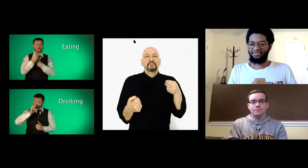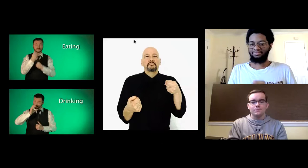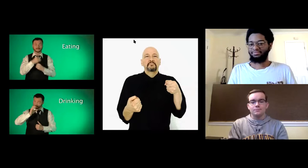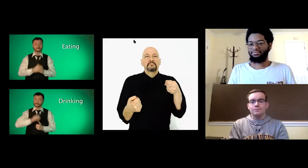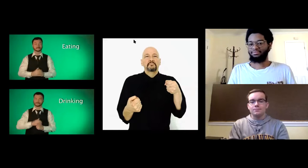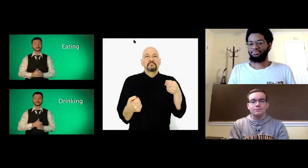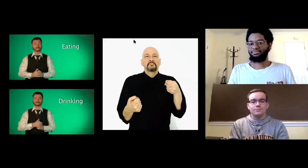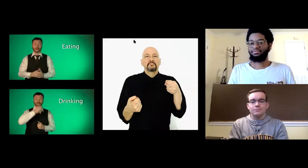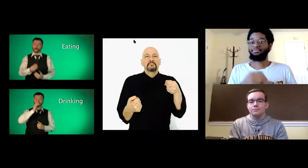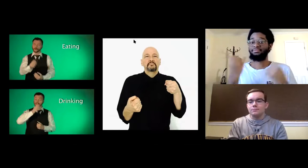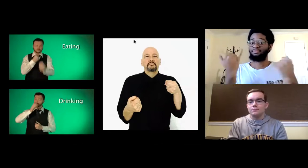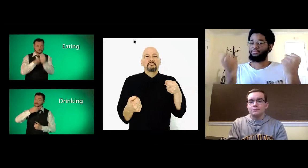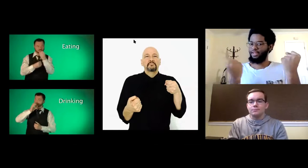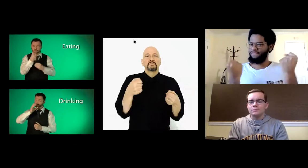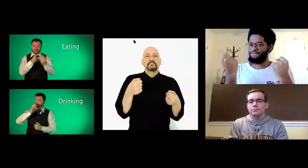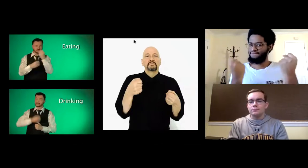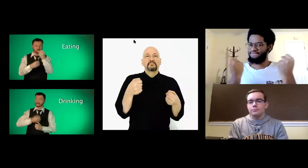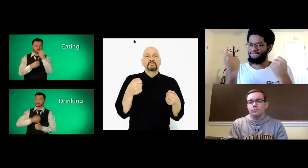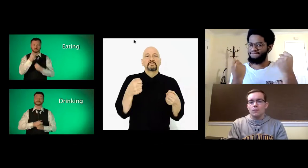I'm drinking coffee right now.